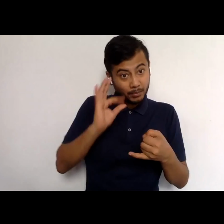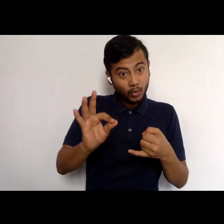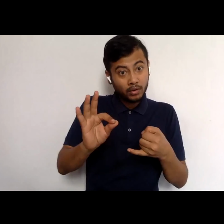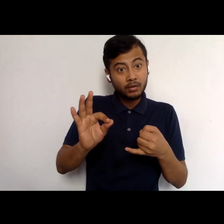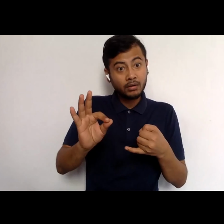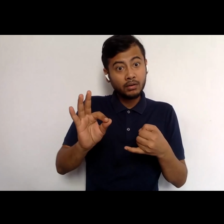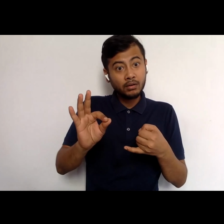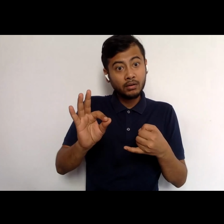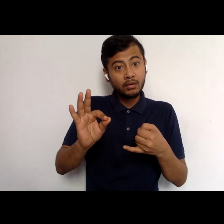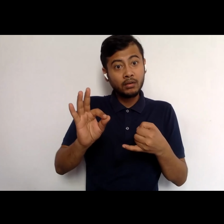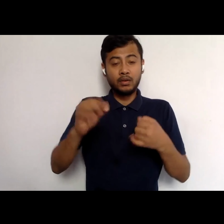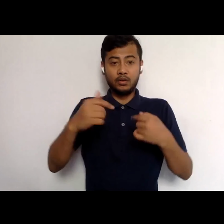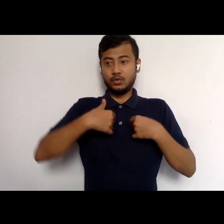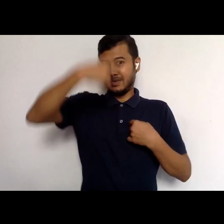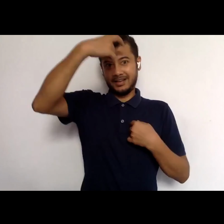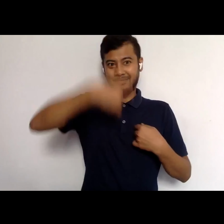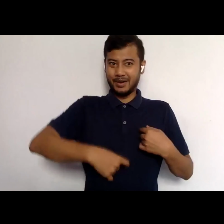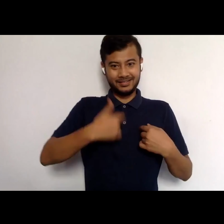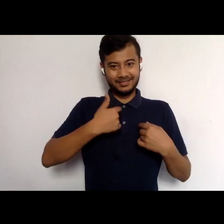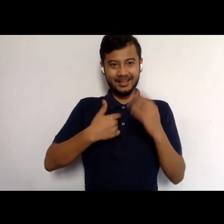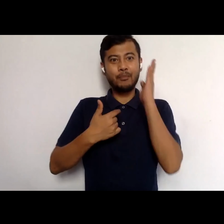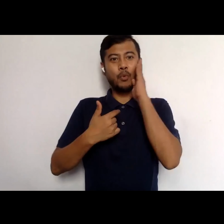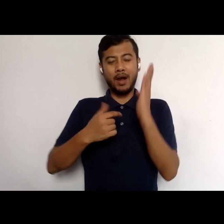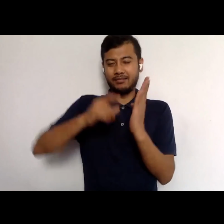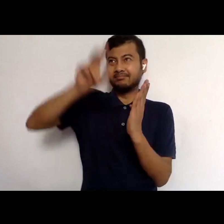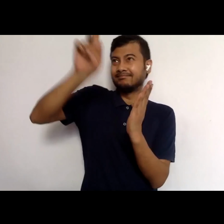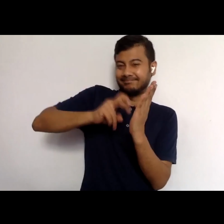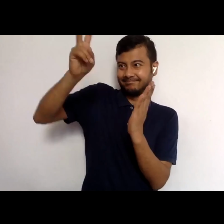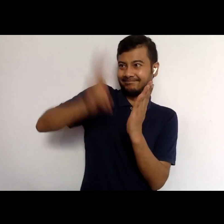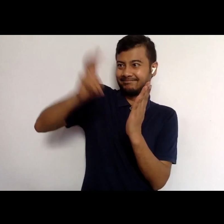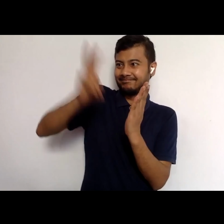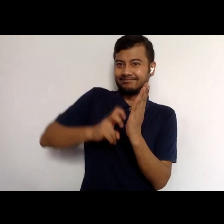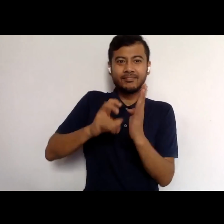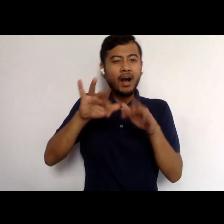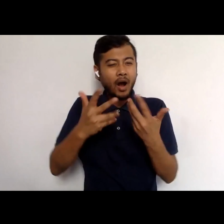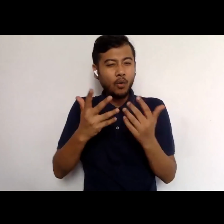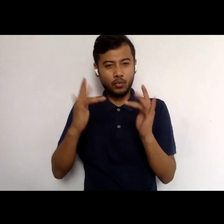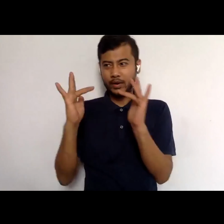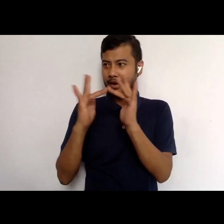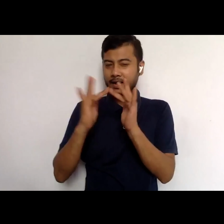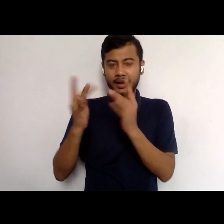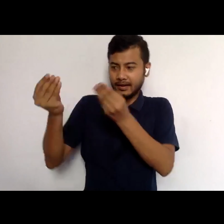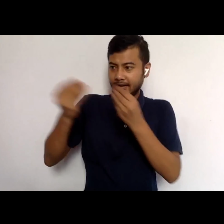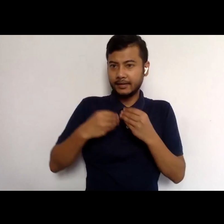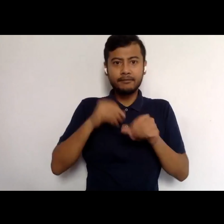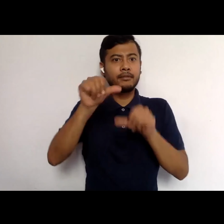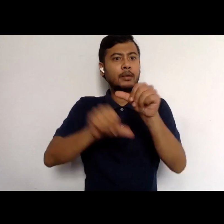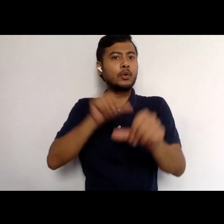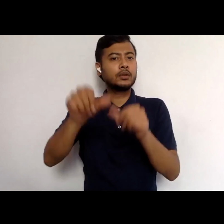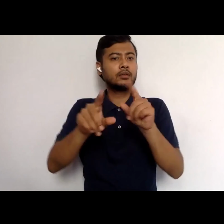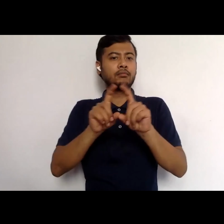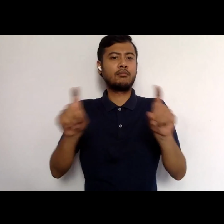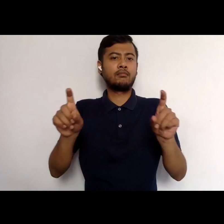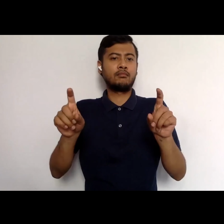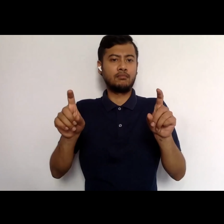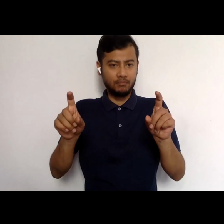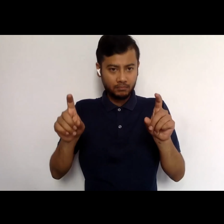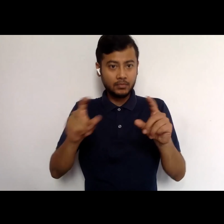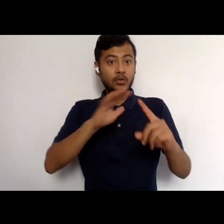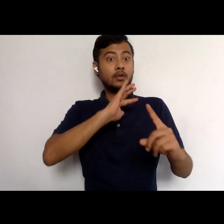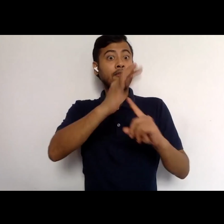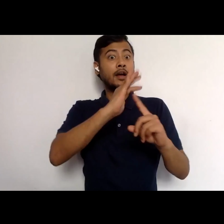data traffic to the device. World wide Wi-Fi especially public Wi-Fi has emerged as one of the most successful means of